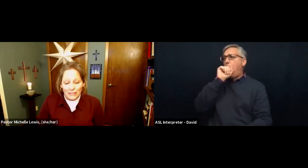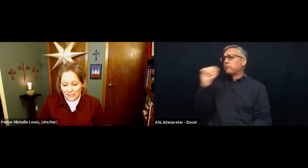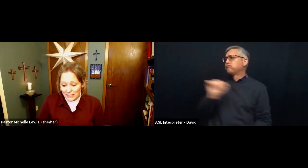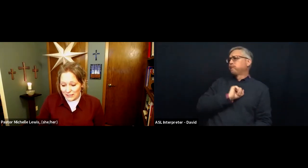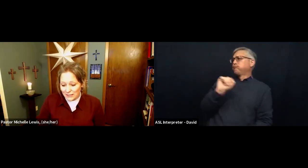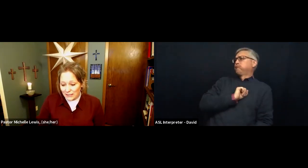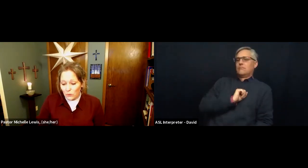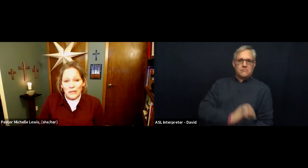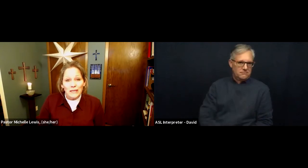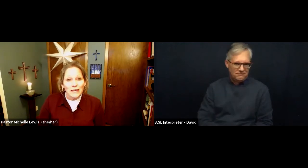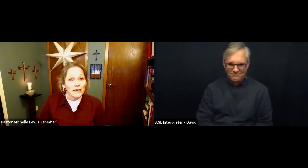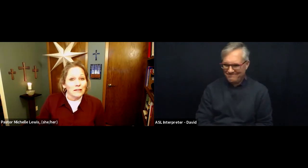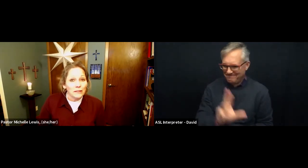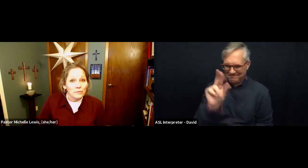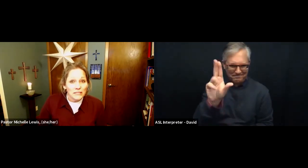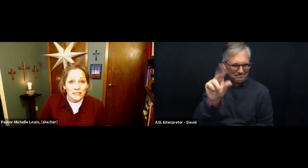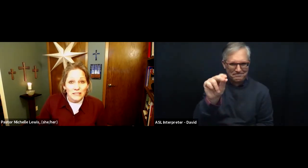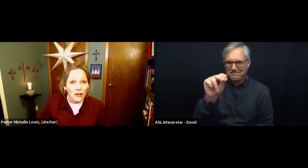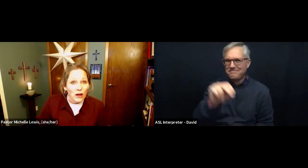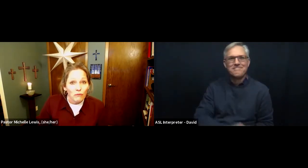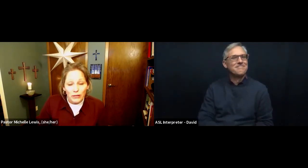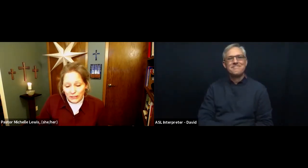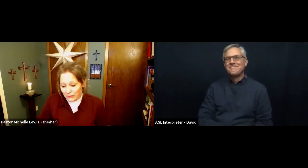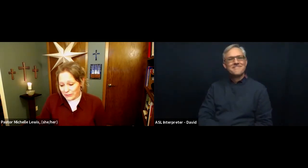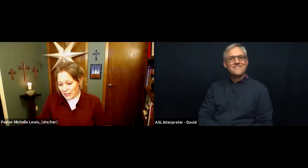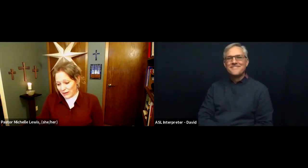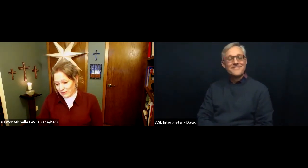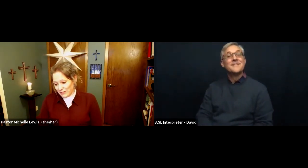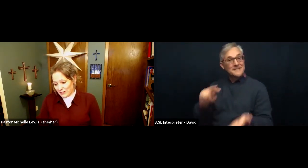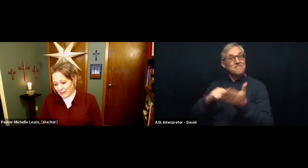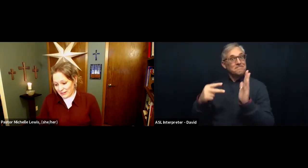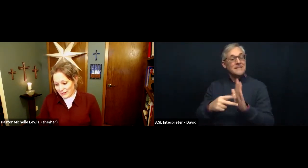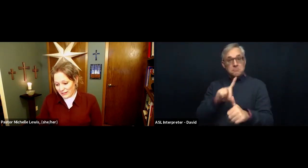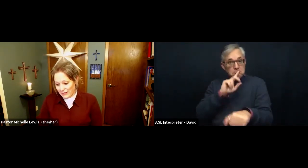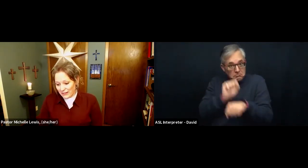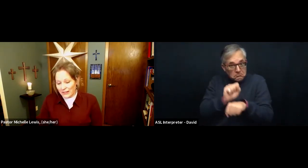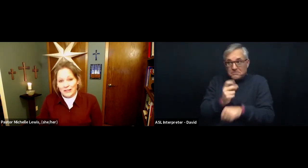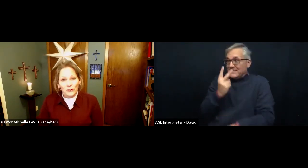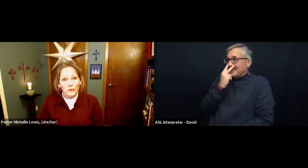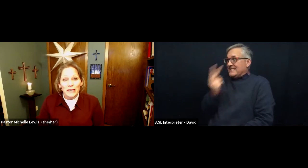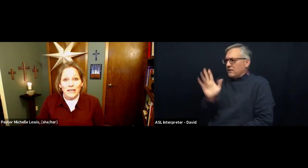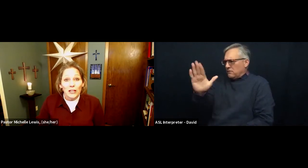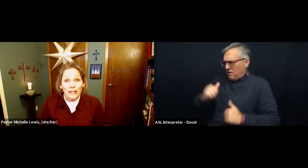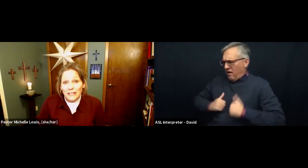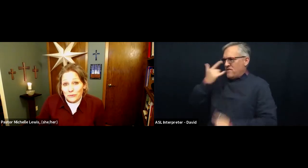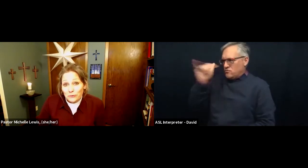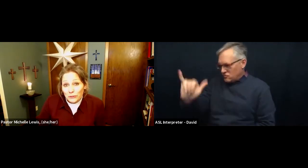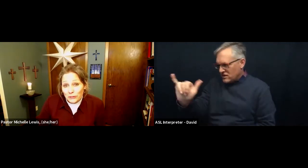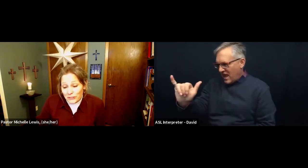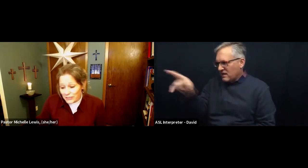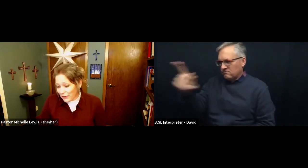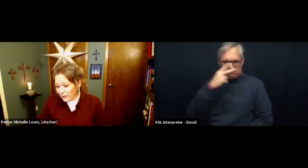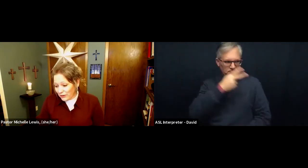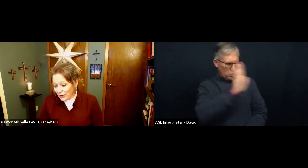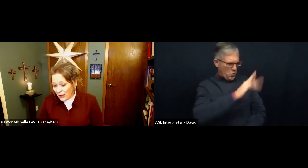It means that we get glimpses of one another's lives. We get to